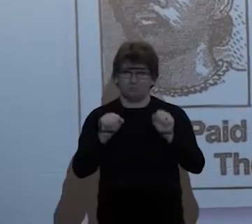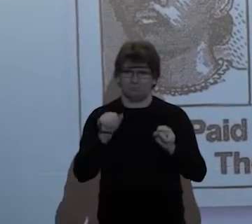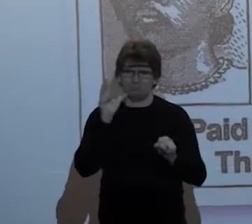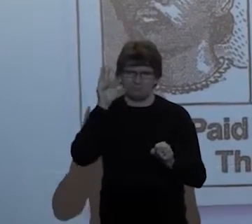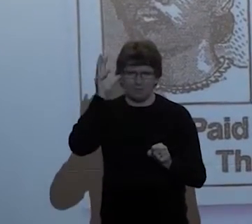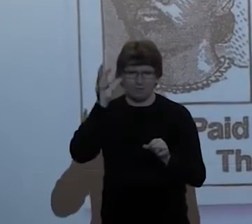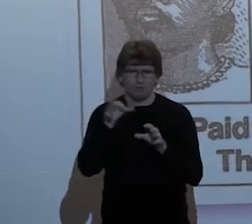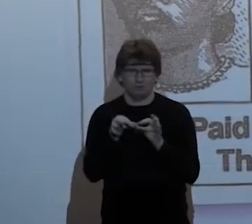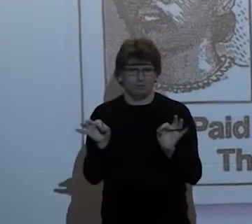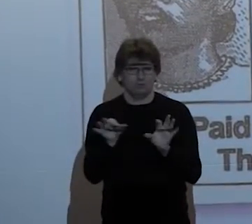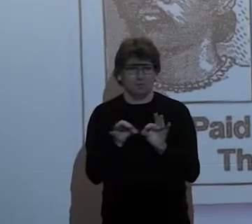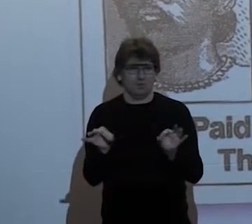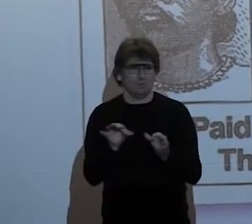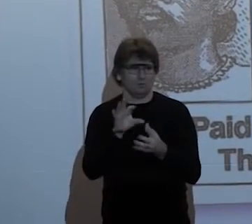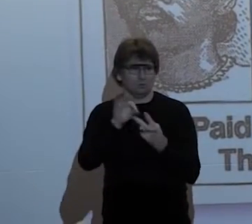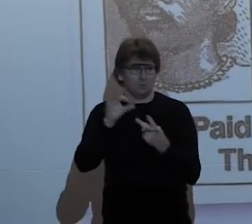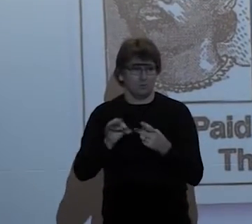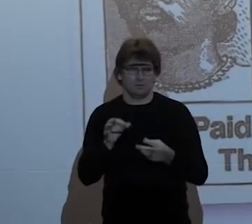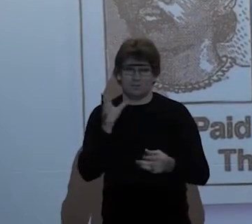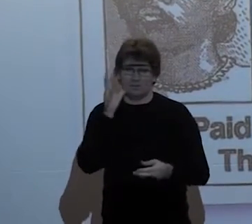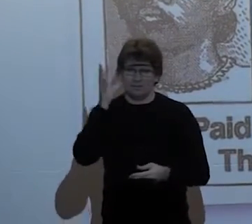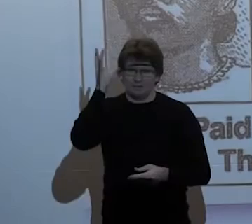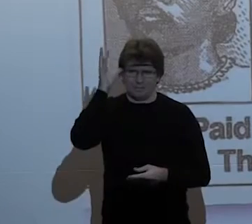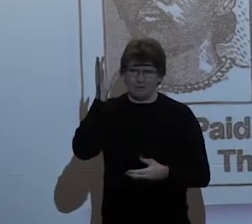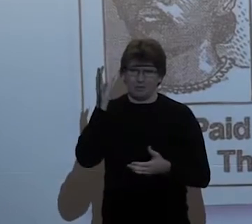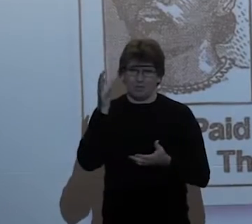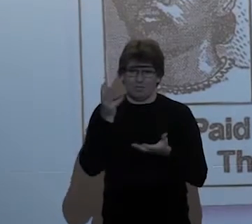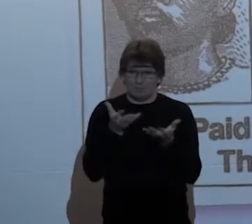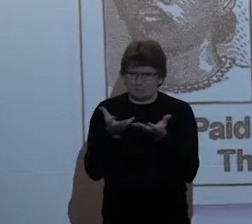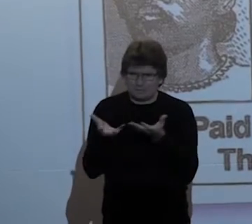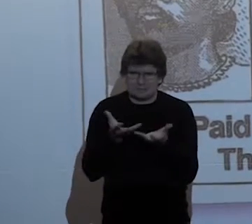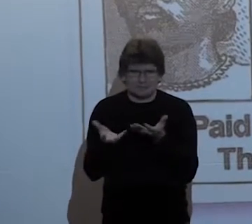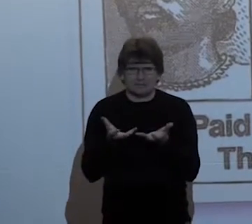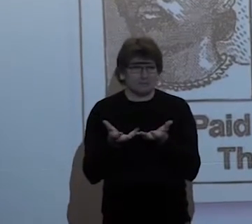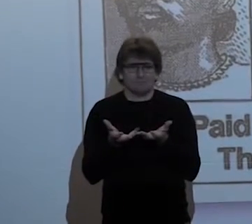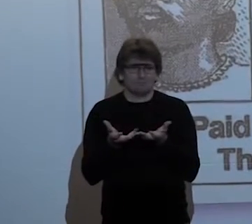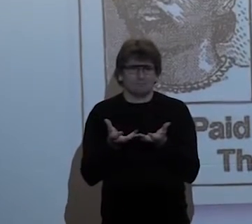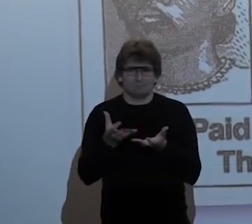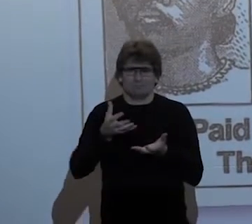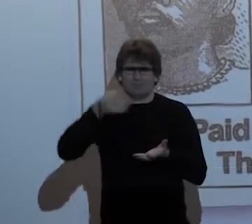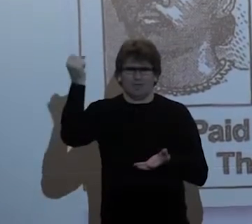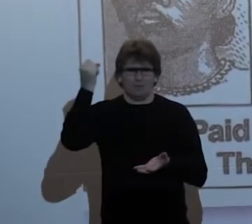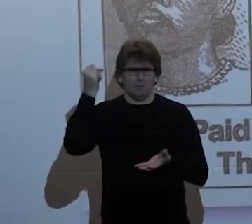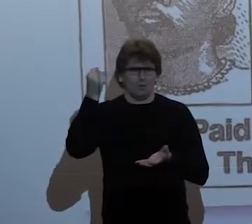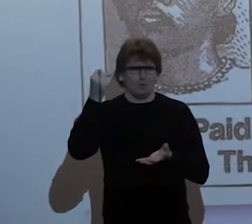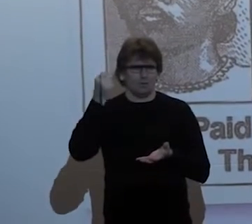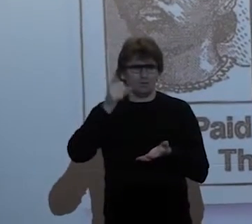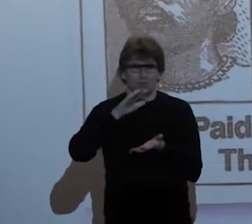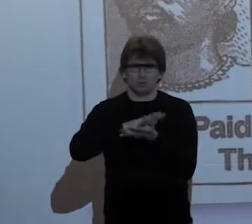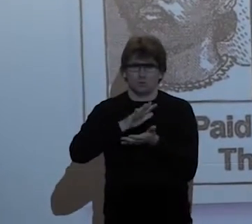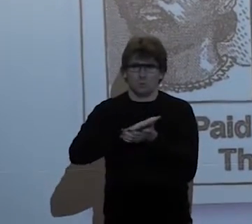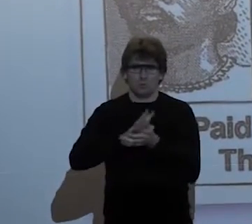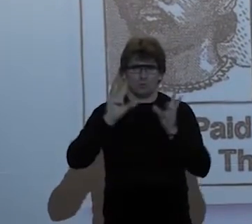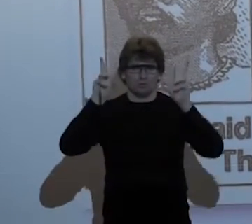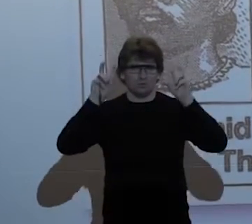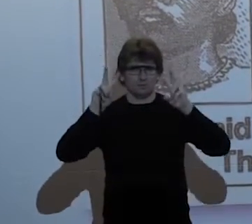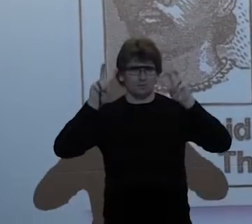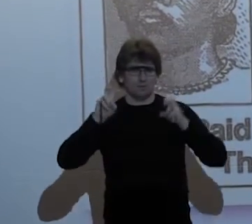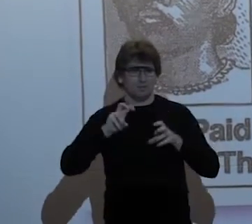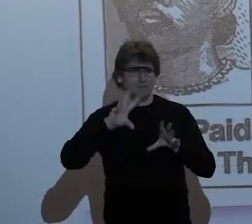From that moment on, the government or the systems, the powers that be, take over